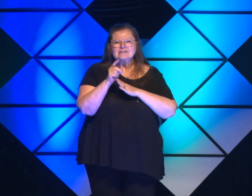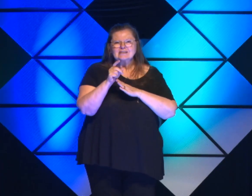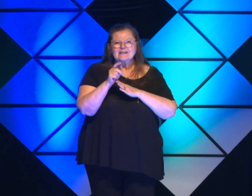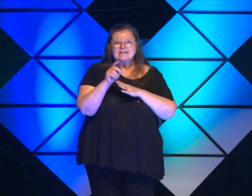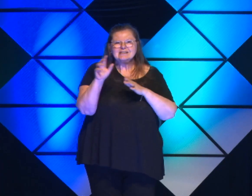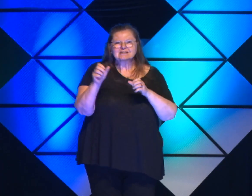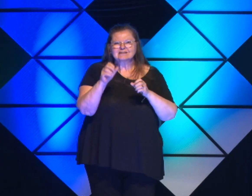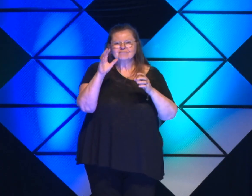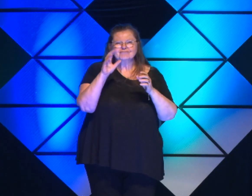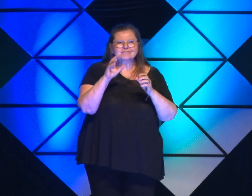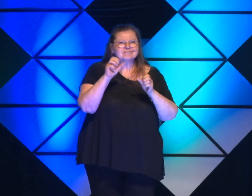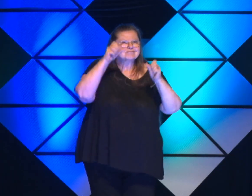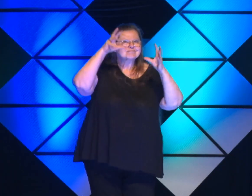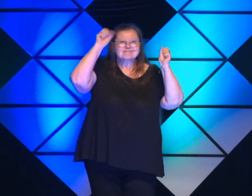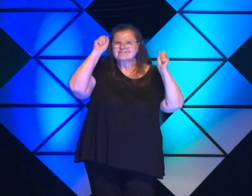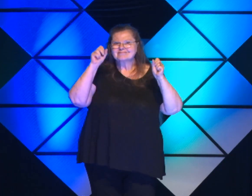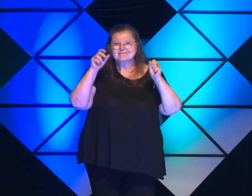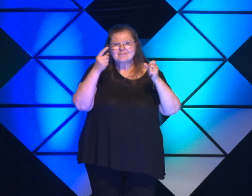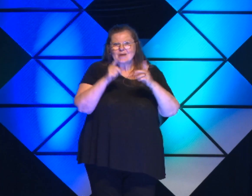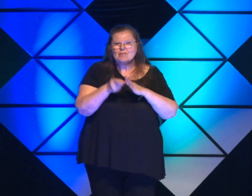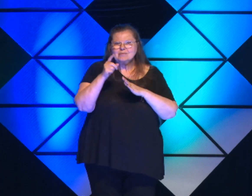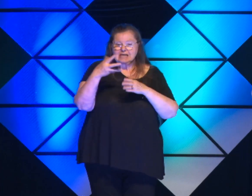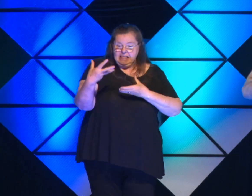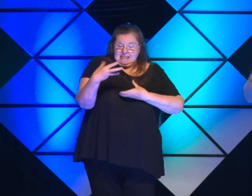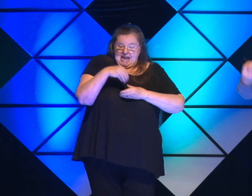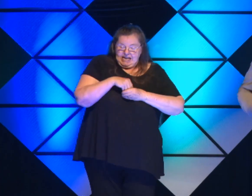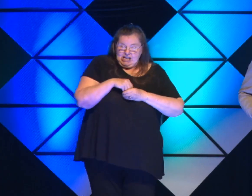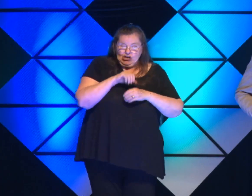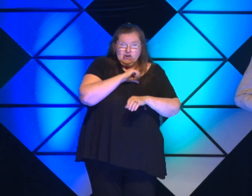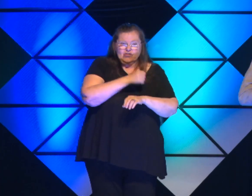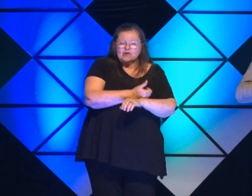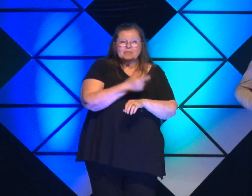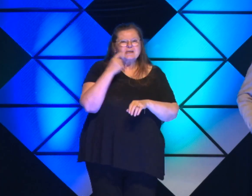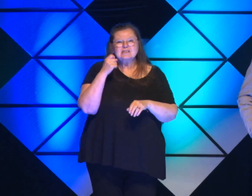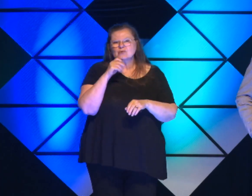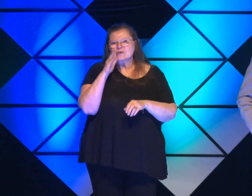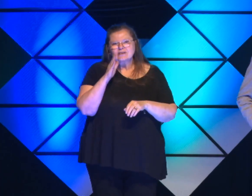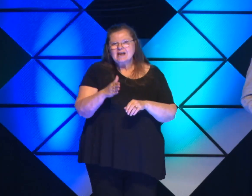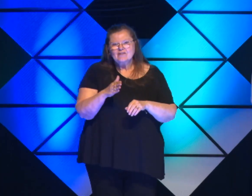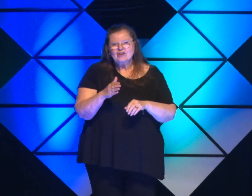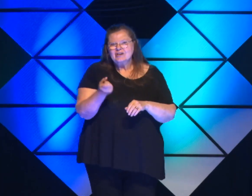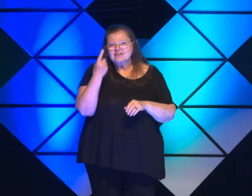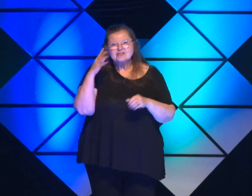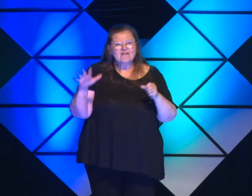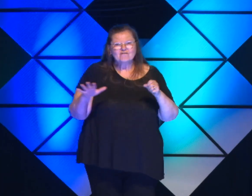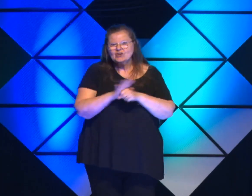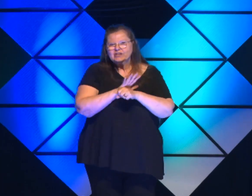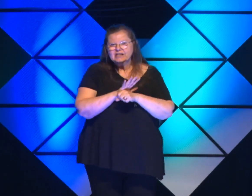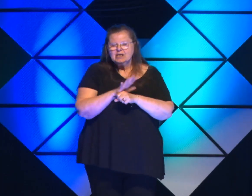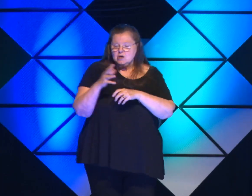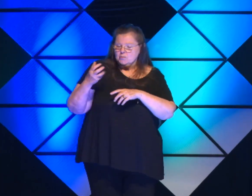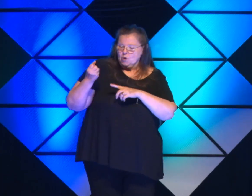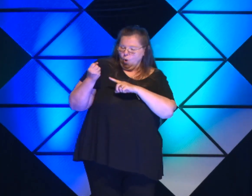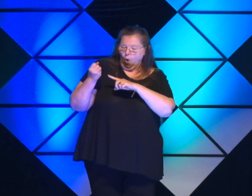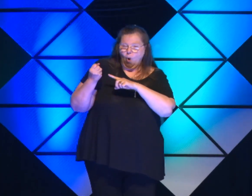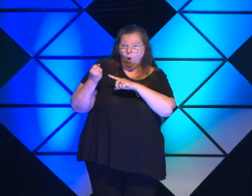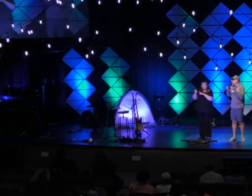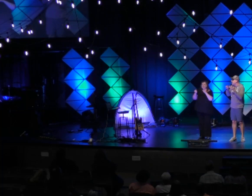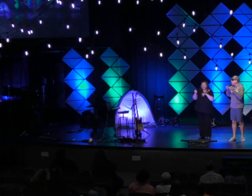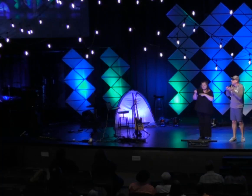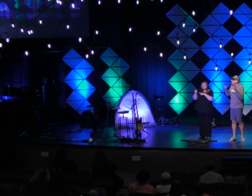experiences. We need that inner authority because we're never going to get it. We're never going to understand it, but we hold on to something that says there